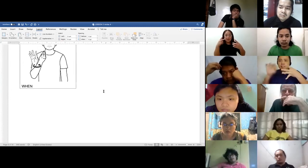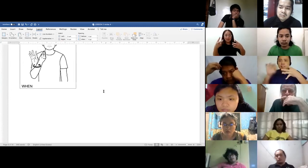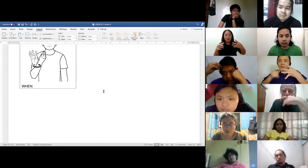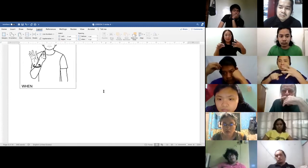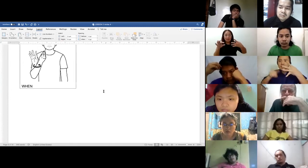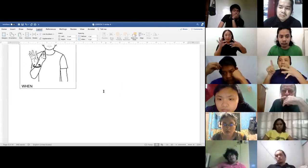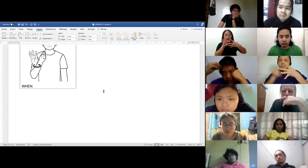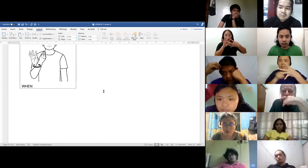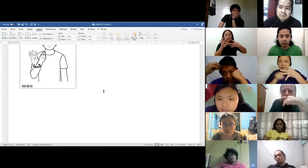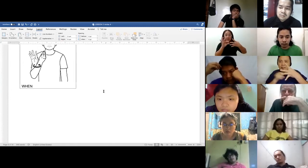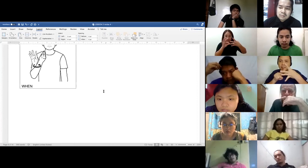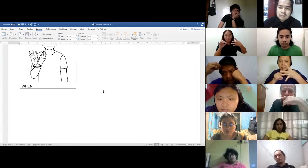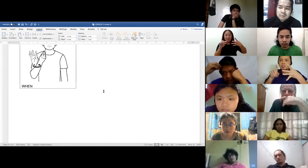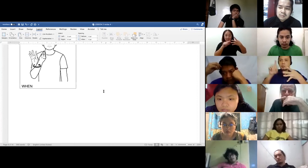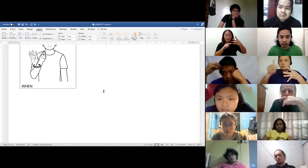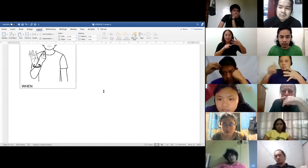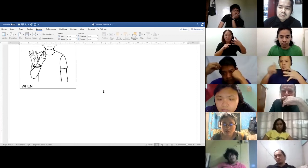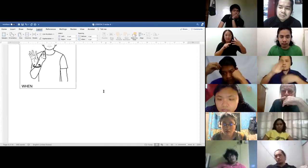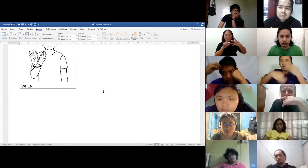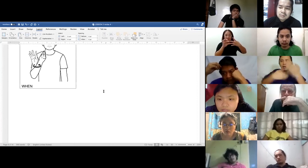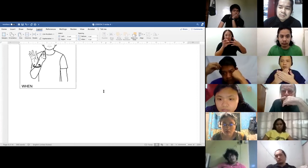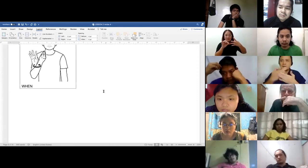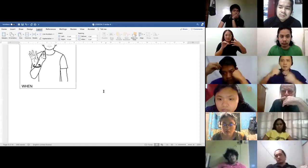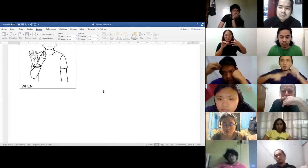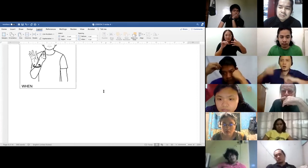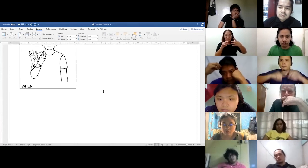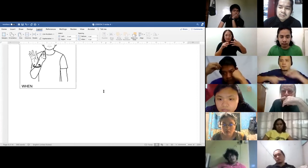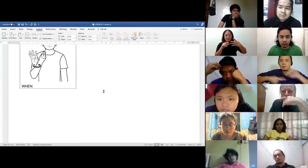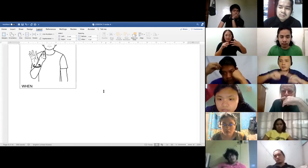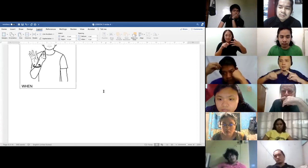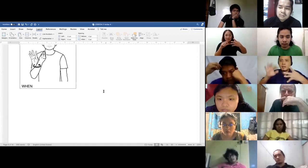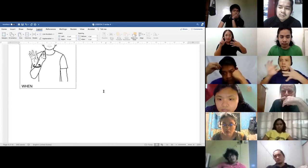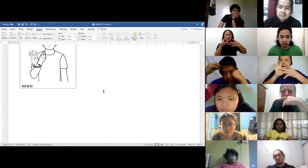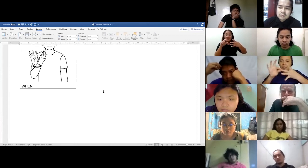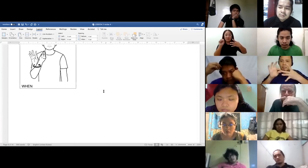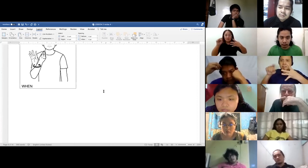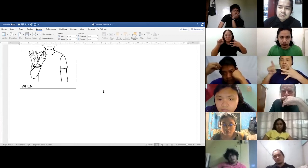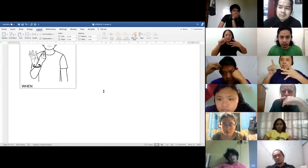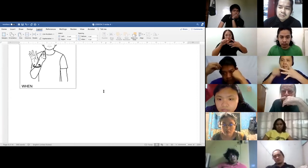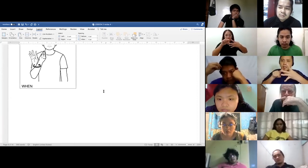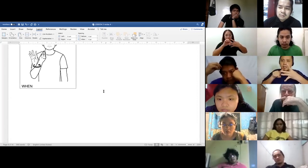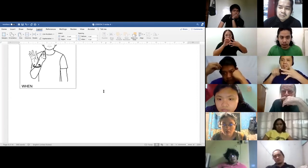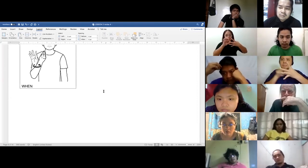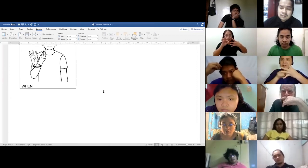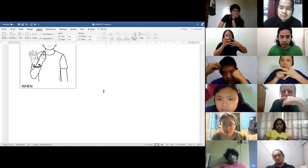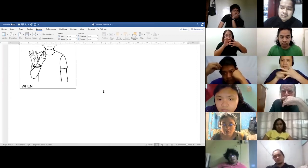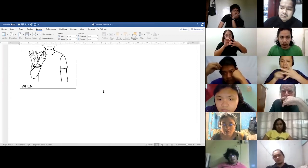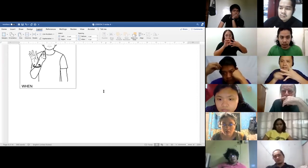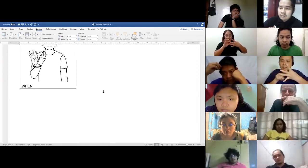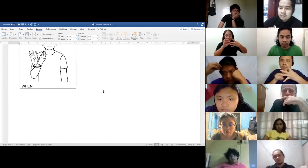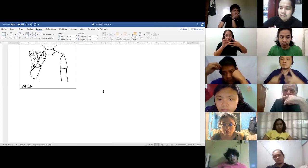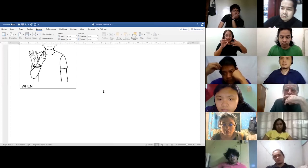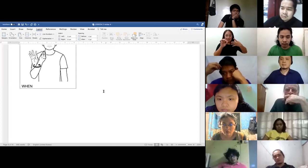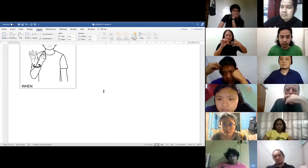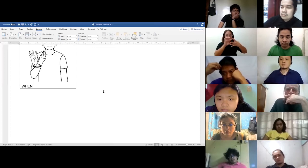this, this. You need to sign all of it. This, this, this.